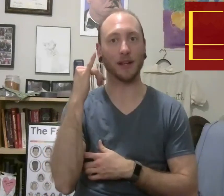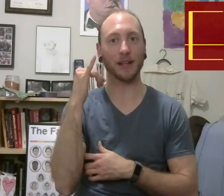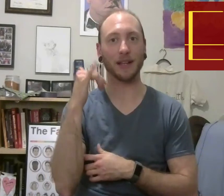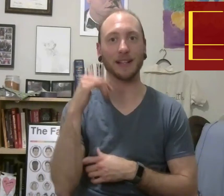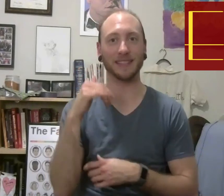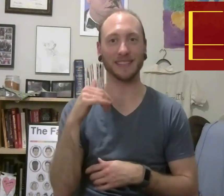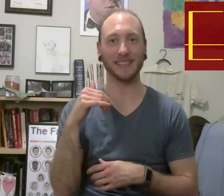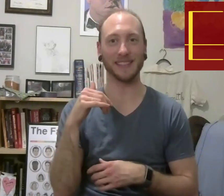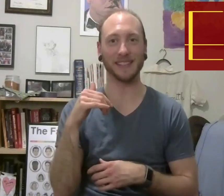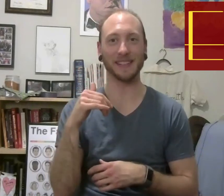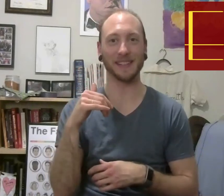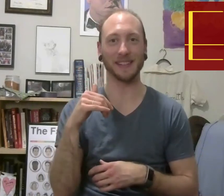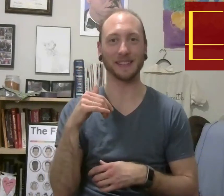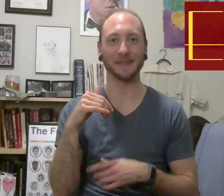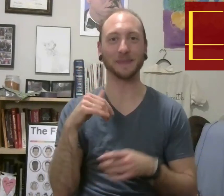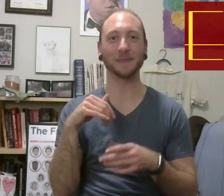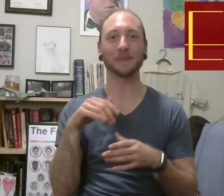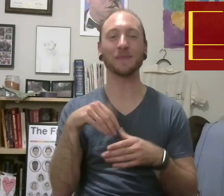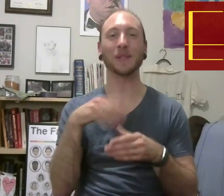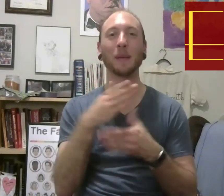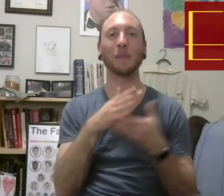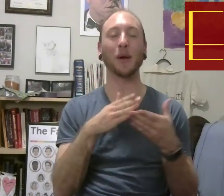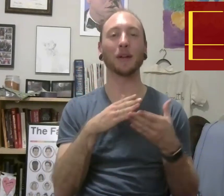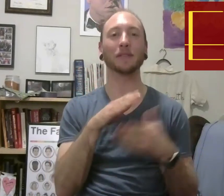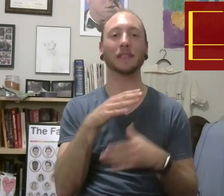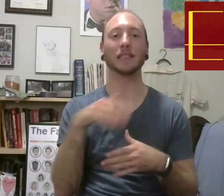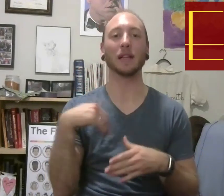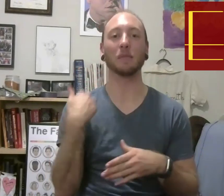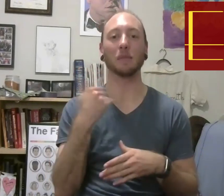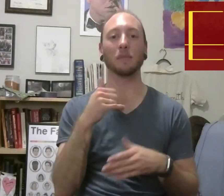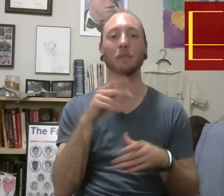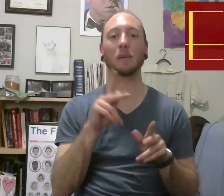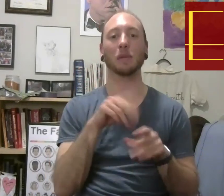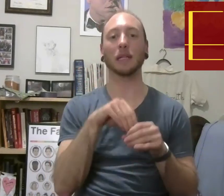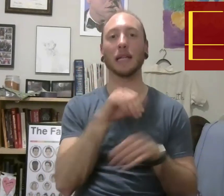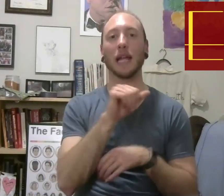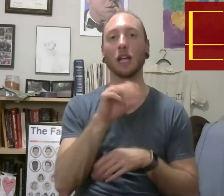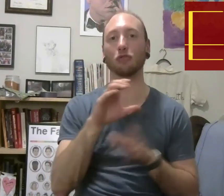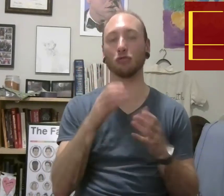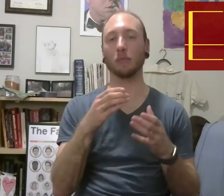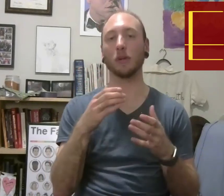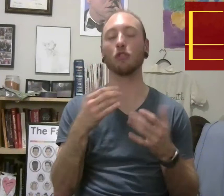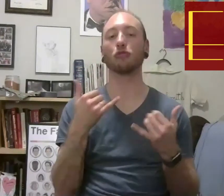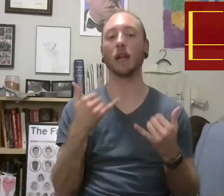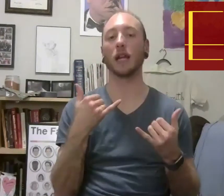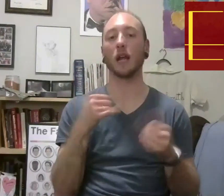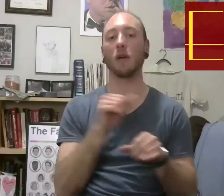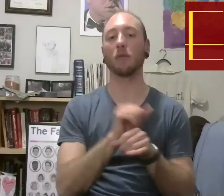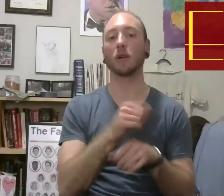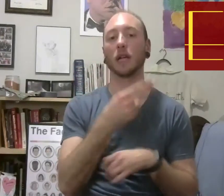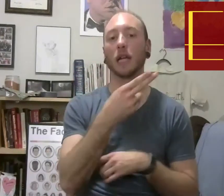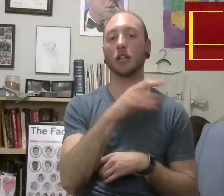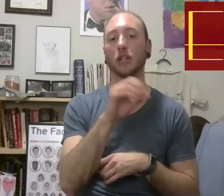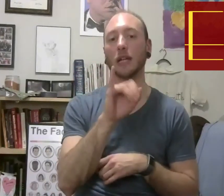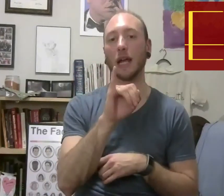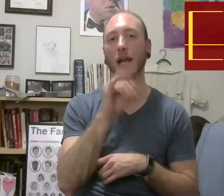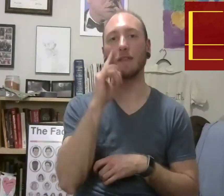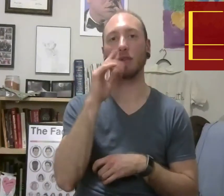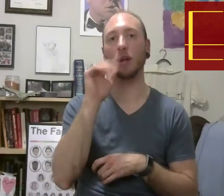People in AA group. I currently serve as their H&I liaison for Alameda County. So